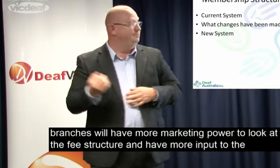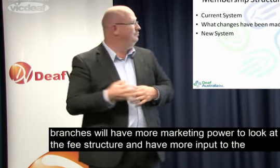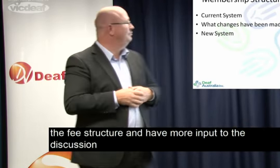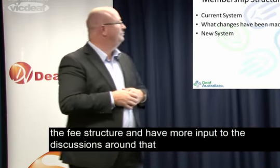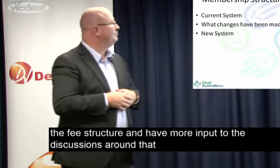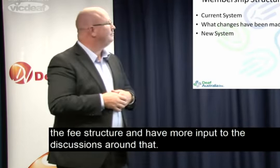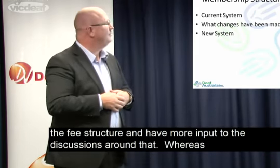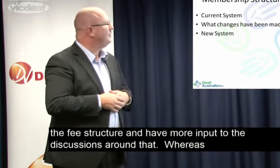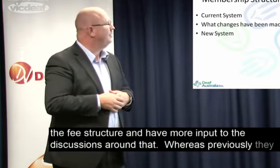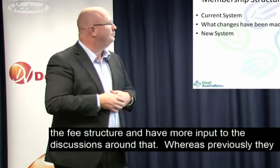all.